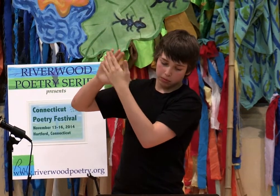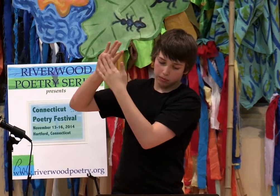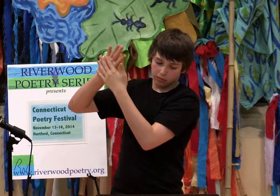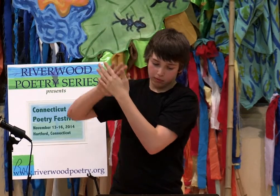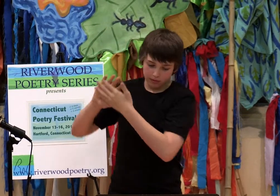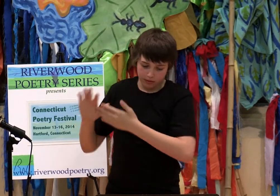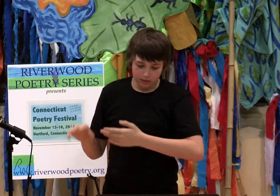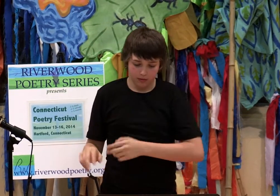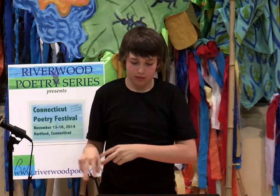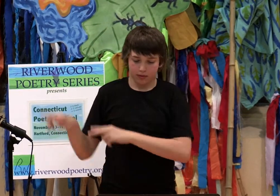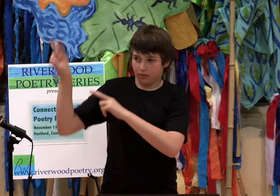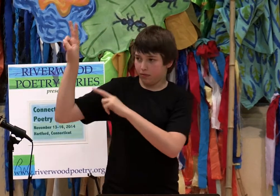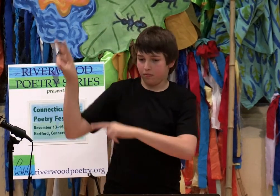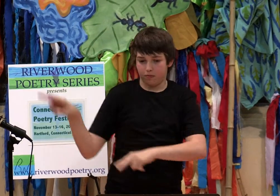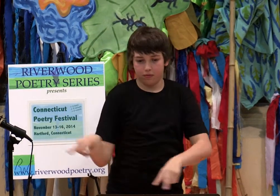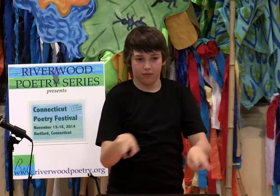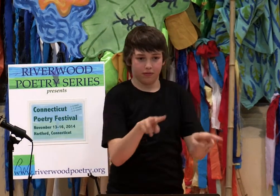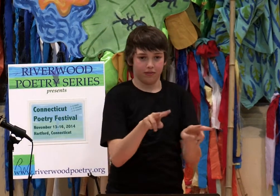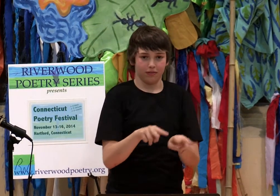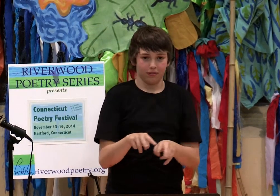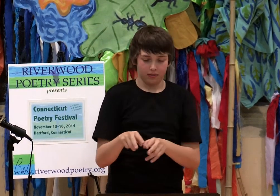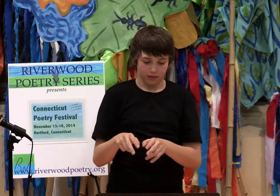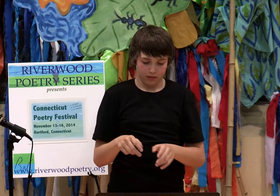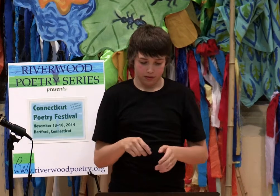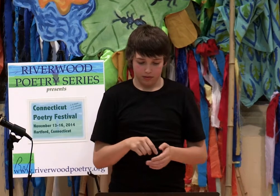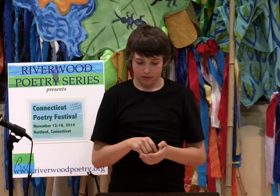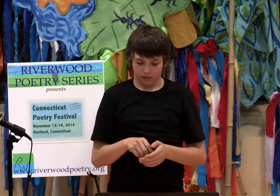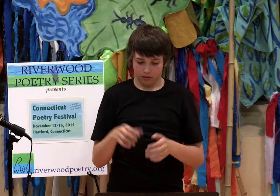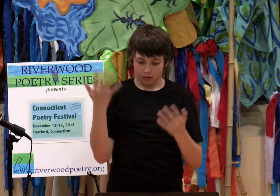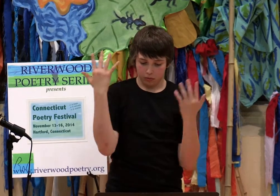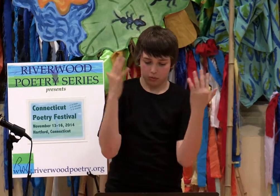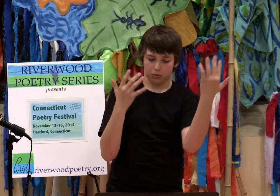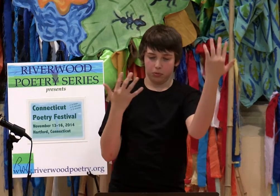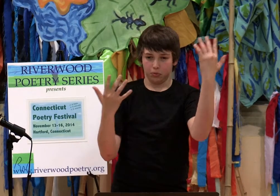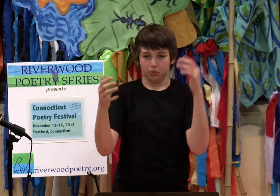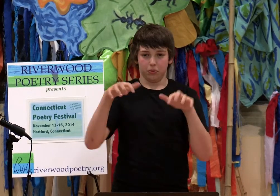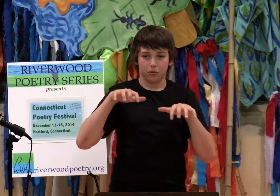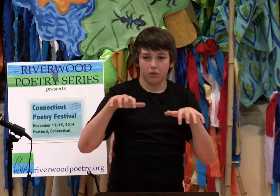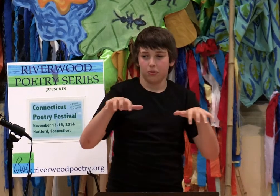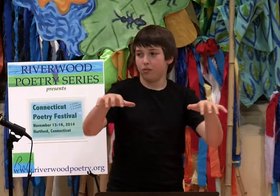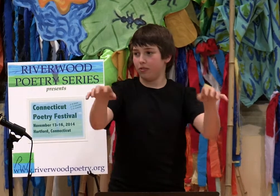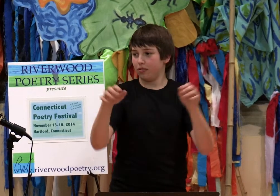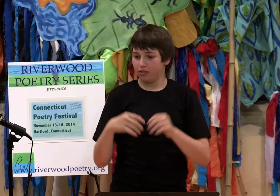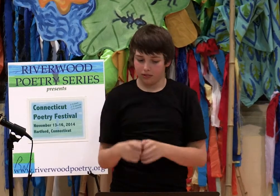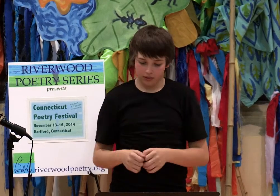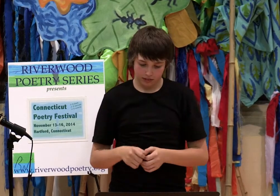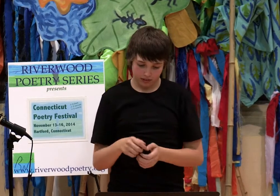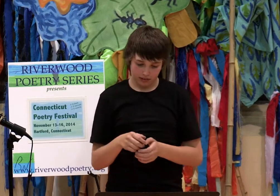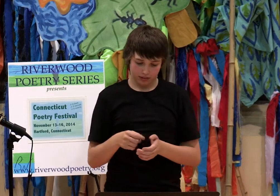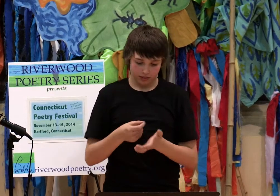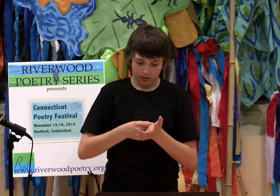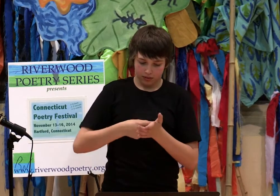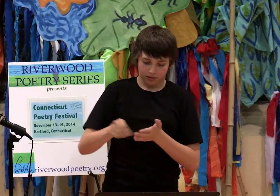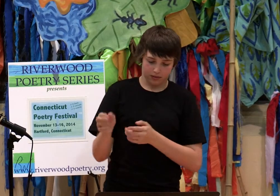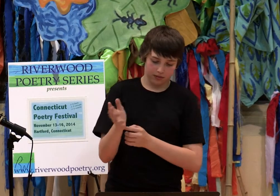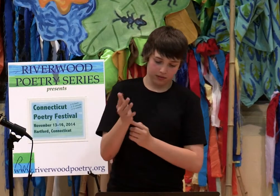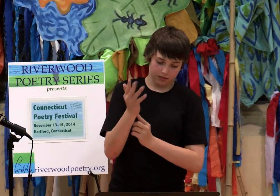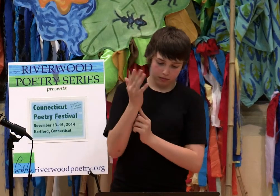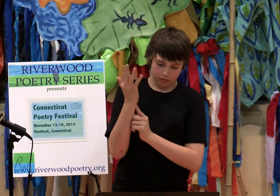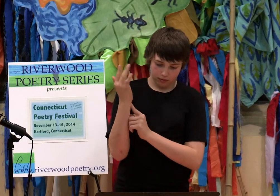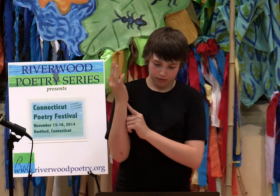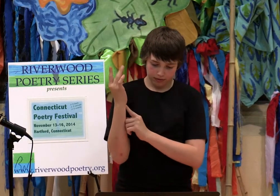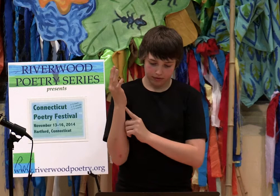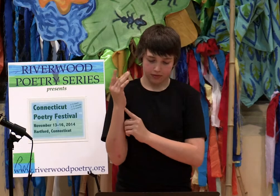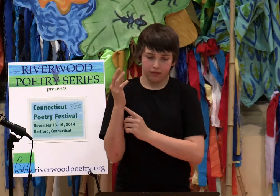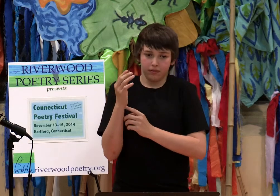moon, dull and blue. Look to the woods. Thick, dark trees. A